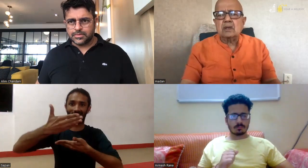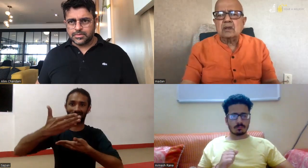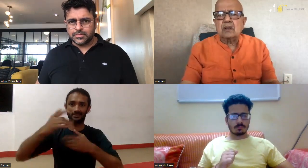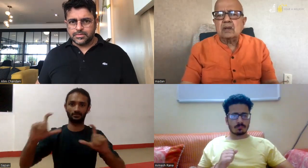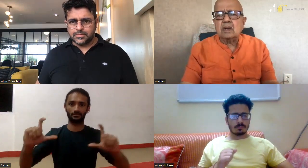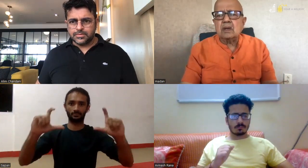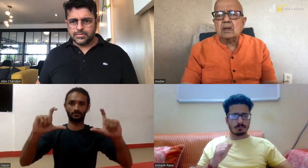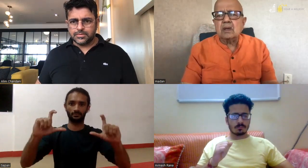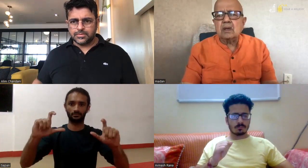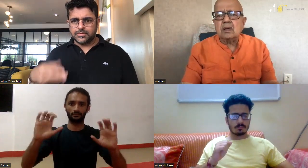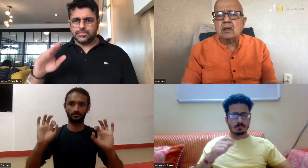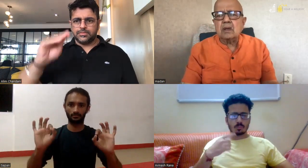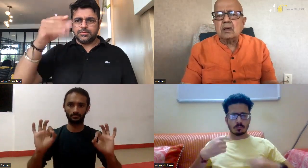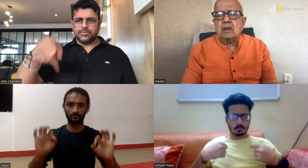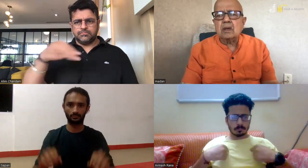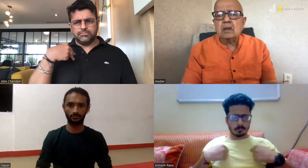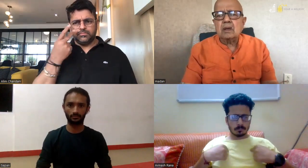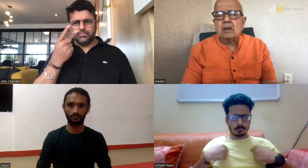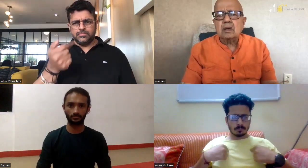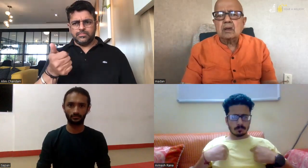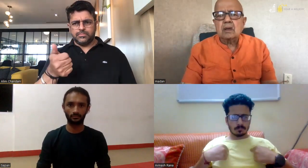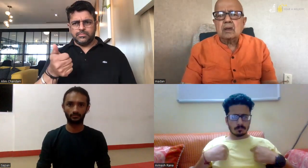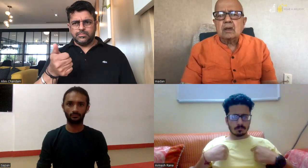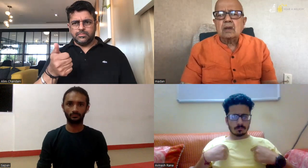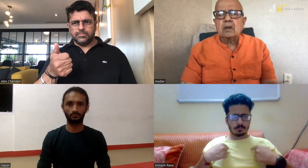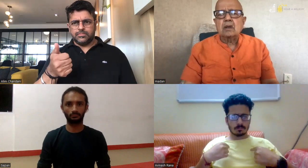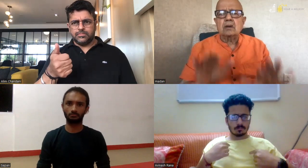now. Manisha, switch. Okay.